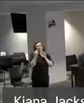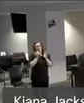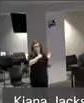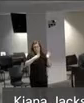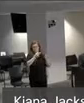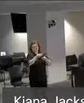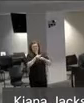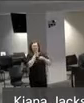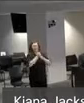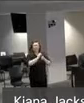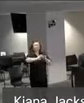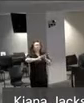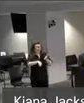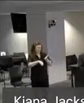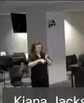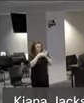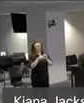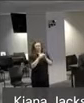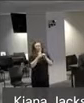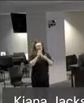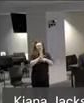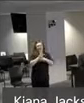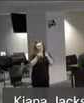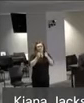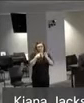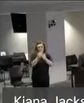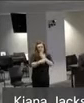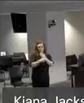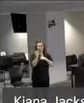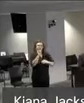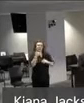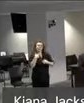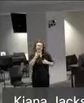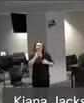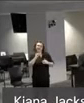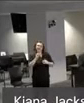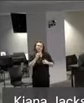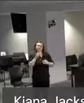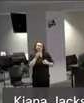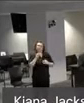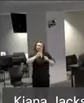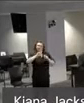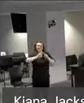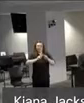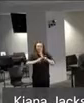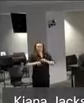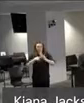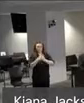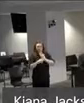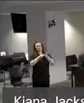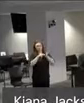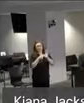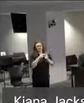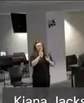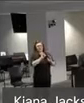care management program. Finally, we'll implement an insulin down-tiering program to move insulin products that do not have a